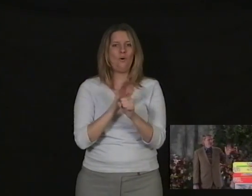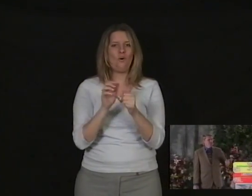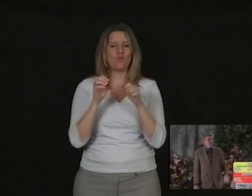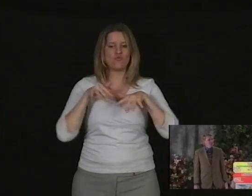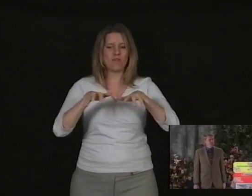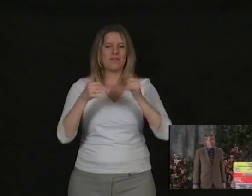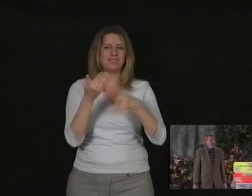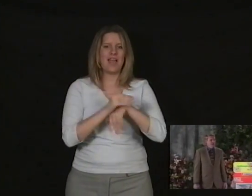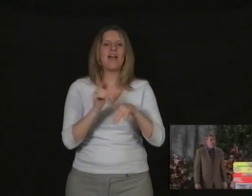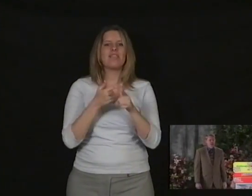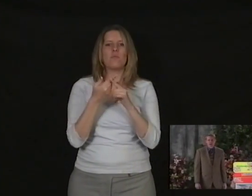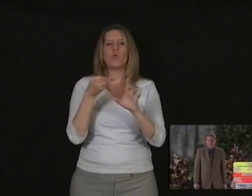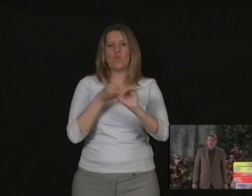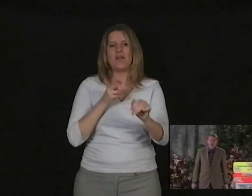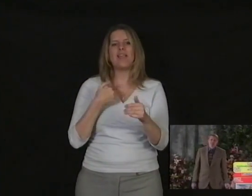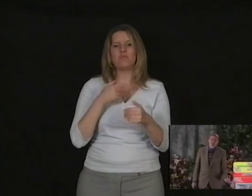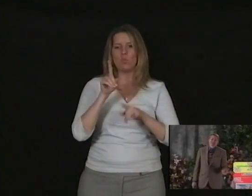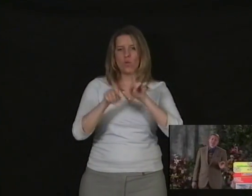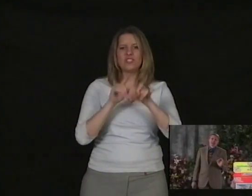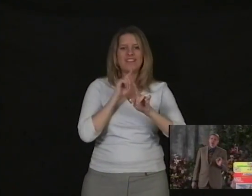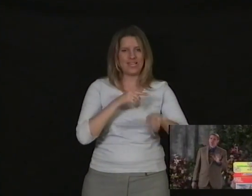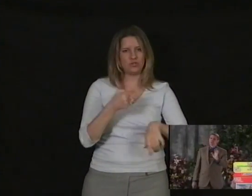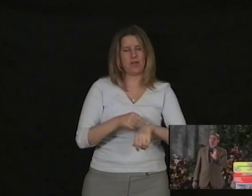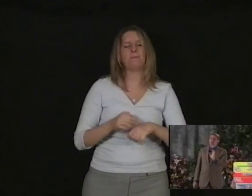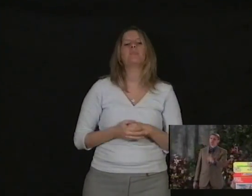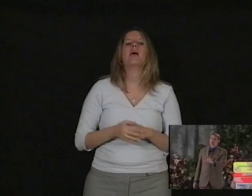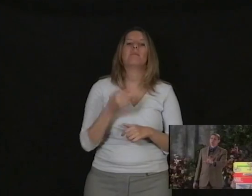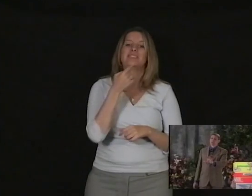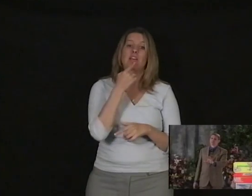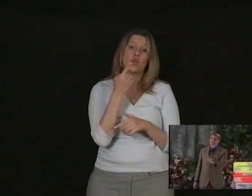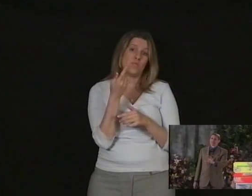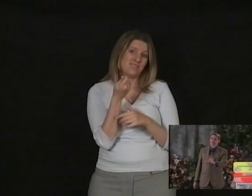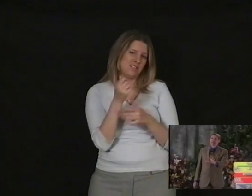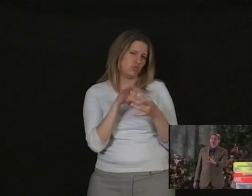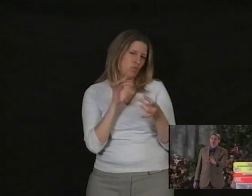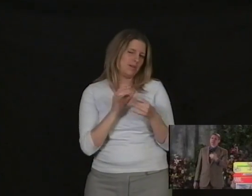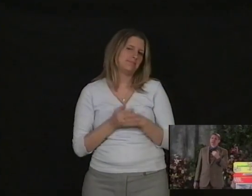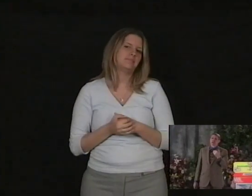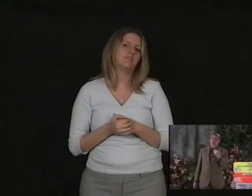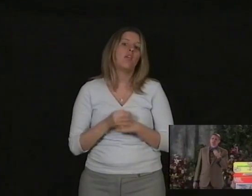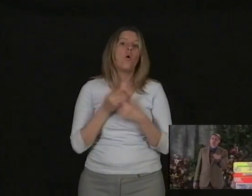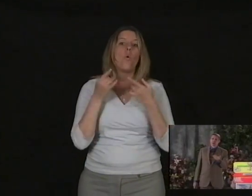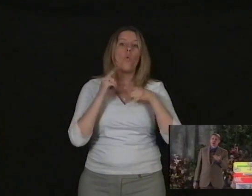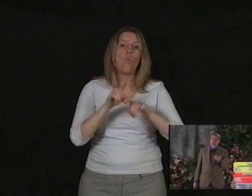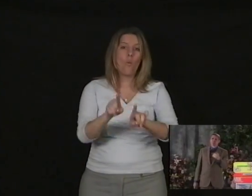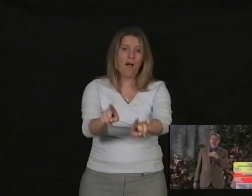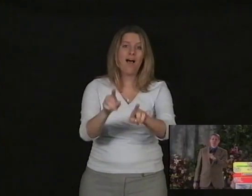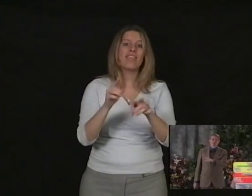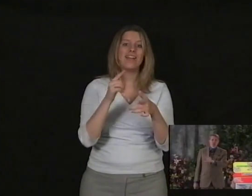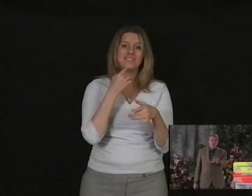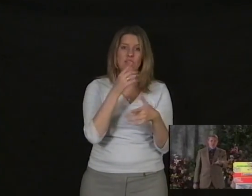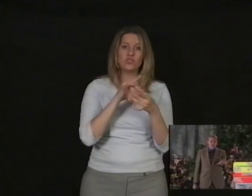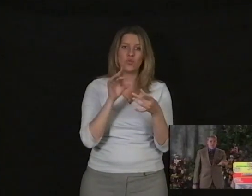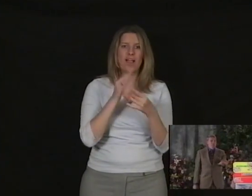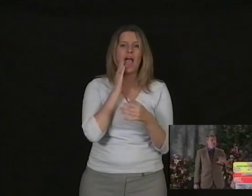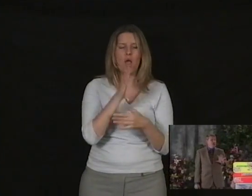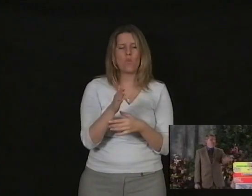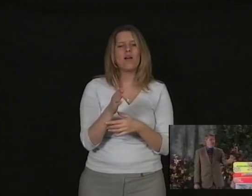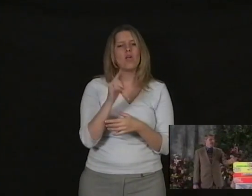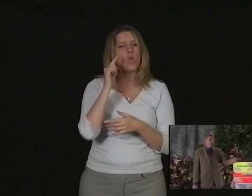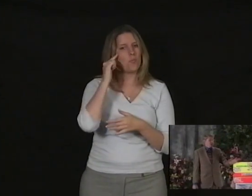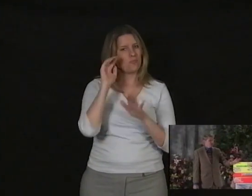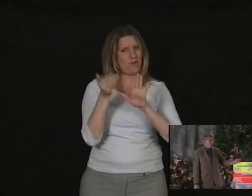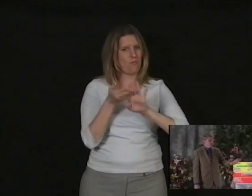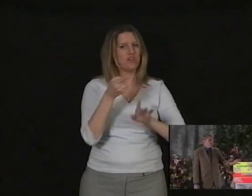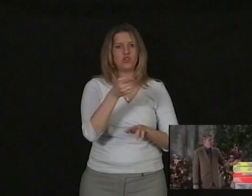quit, take some break, and have some question and answer time. I'm going to tell you a little story. As I tell the story, I will brainwash you. Maybe you've